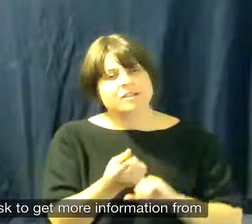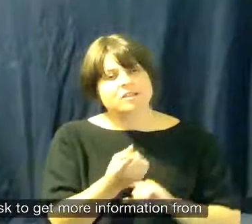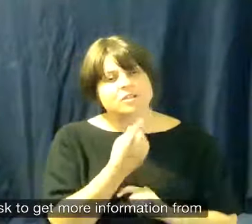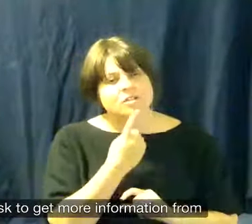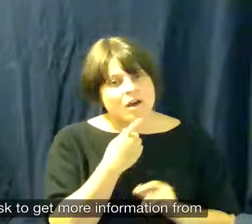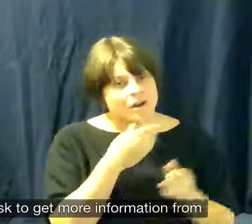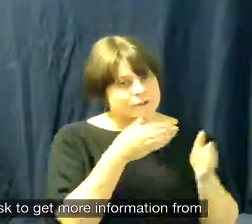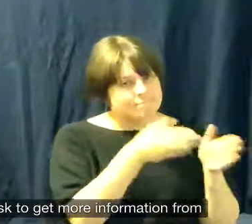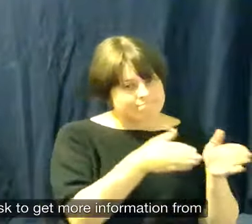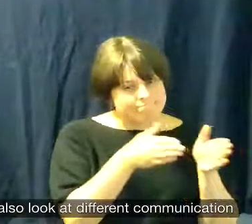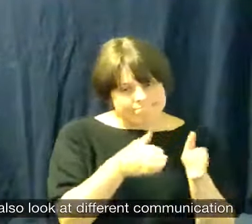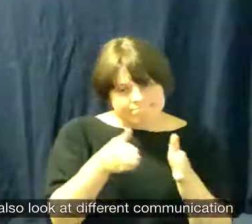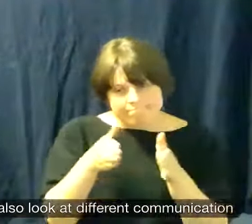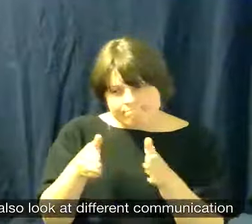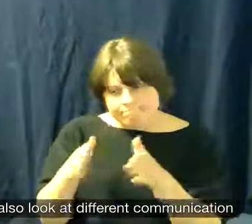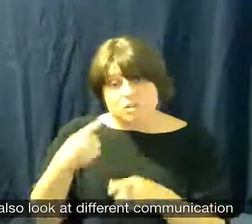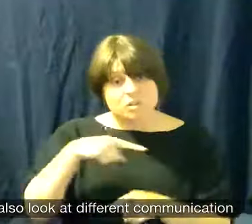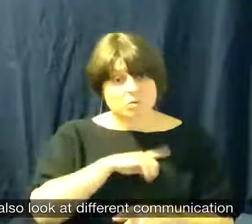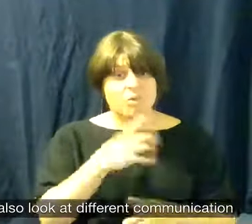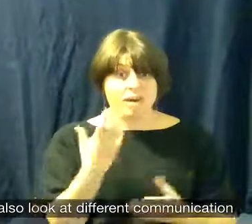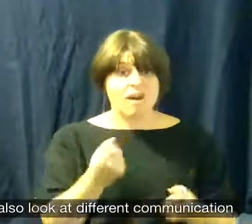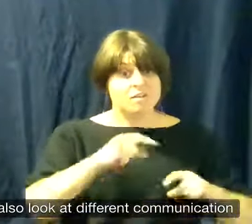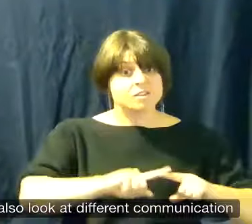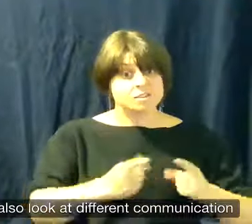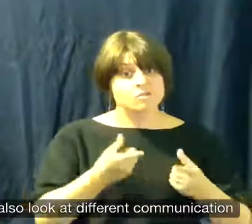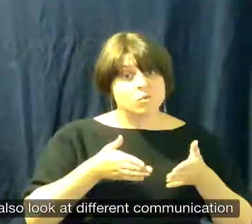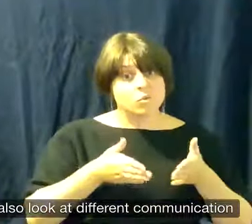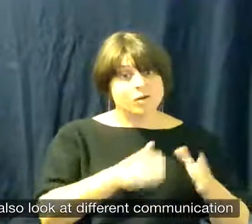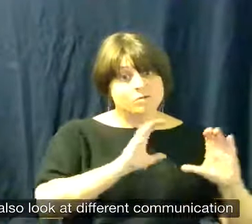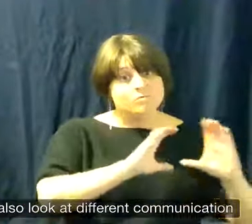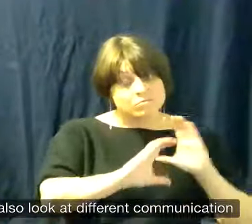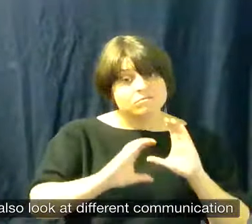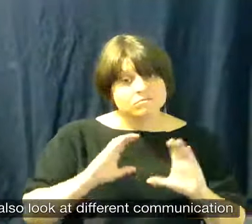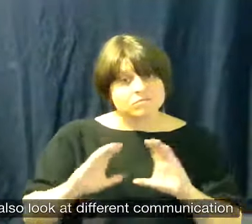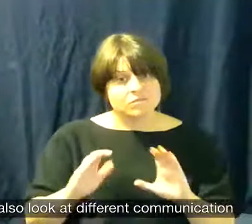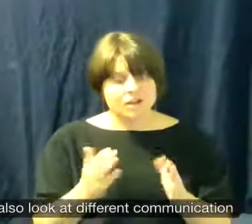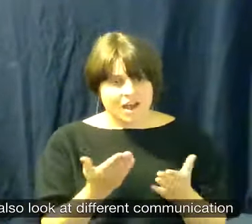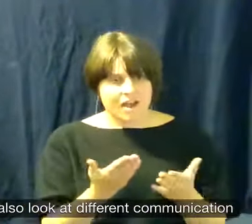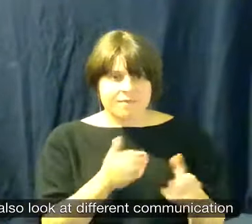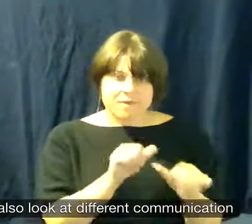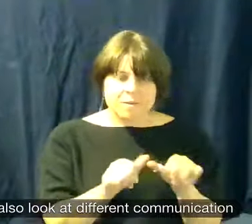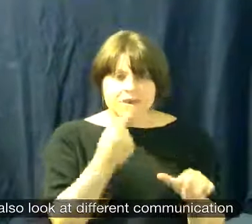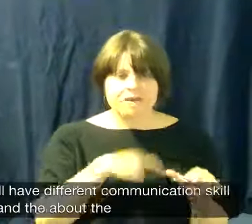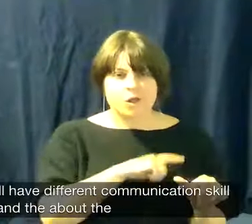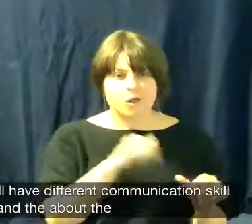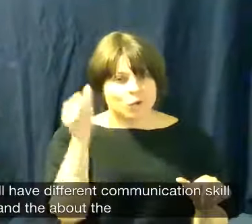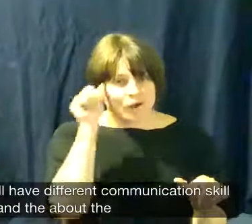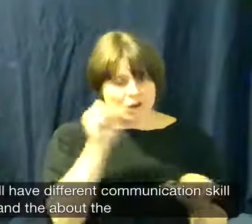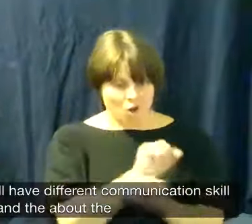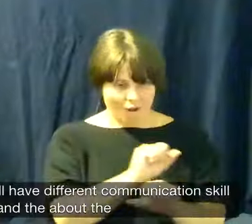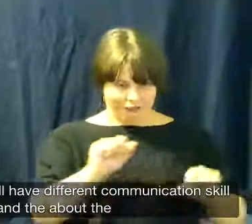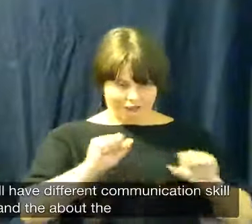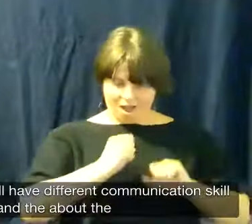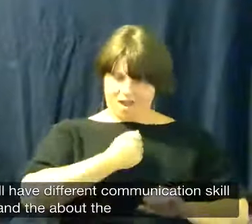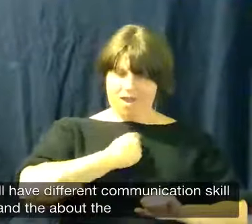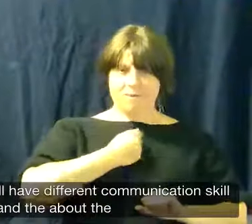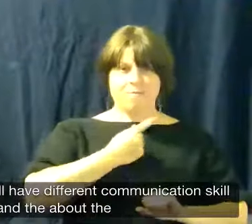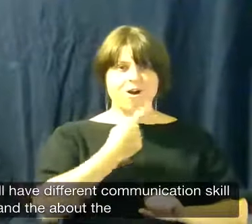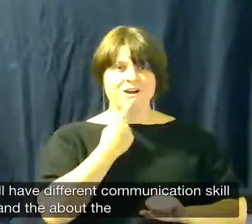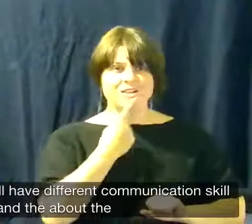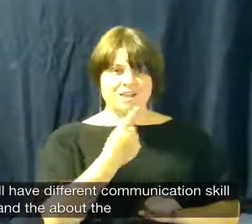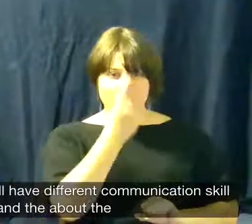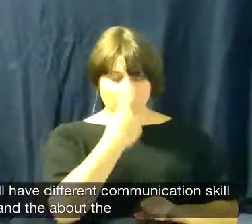styles, because we do all have different communication styles, and the better we know our own style, the more we can